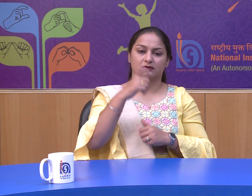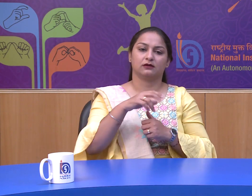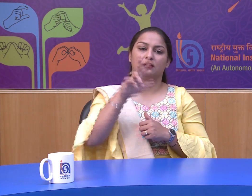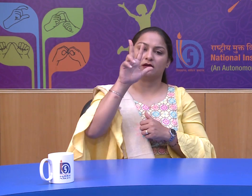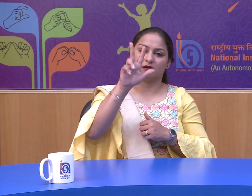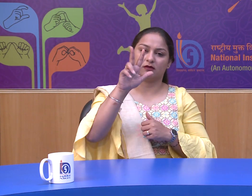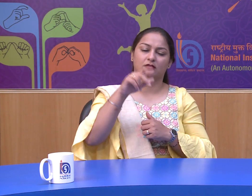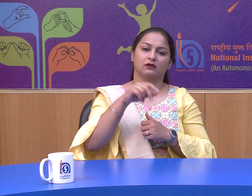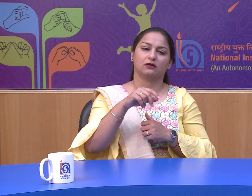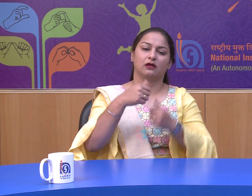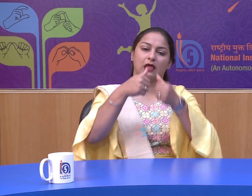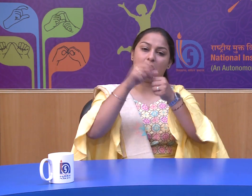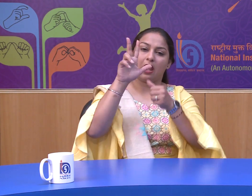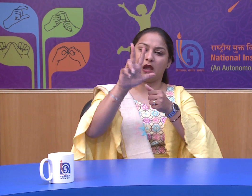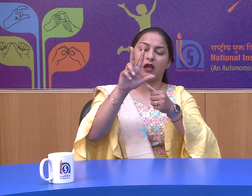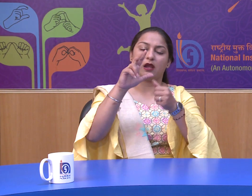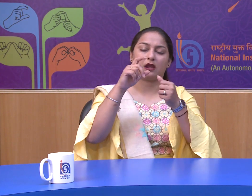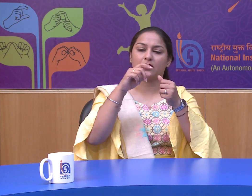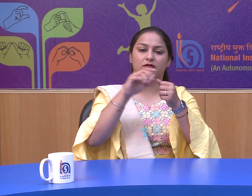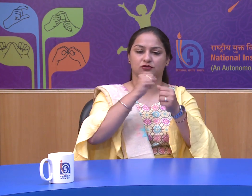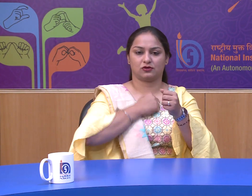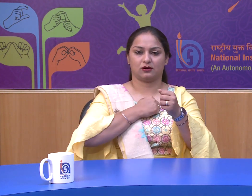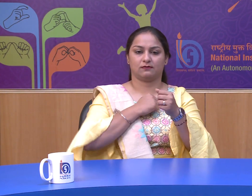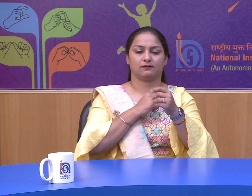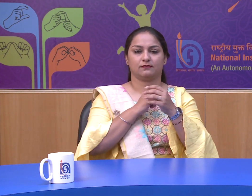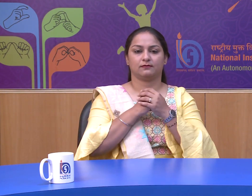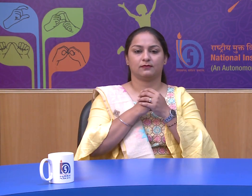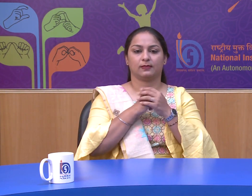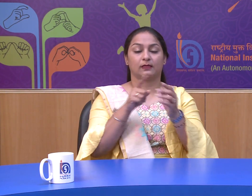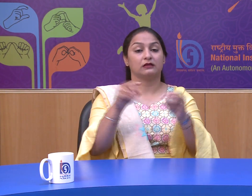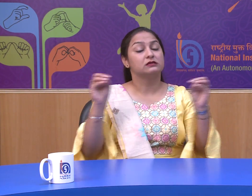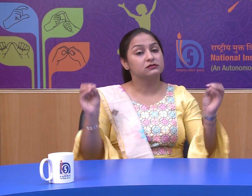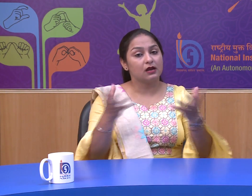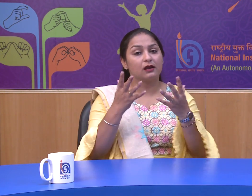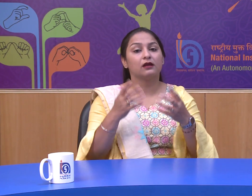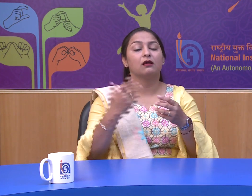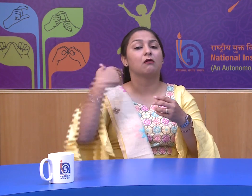78 AD by King Kanishka.